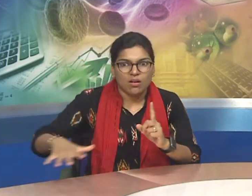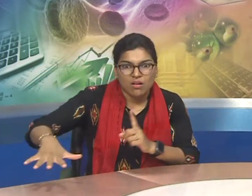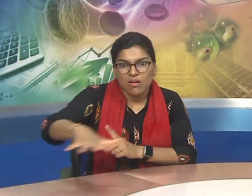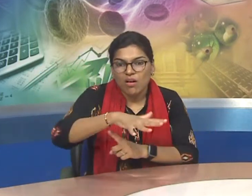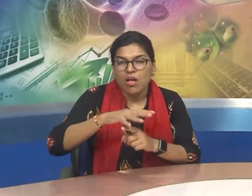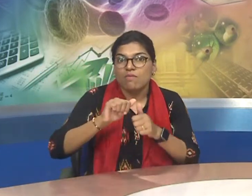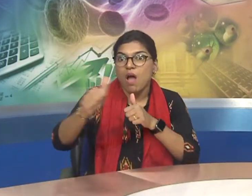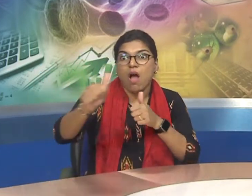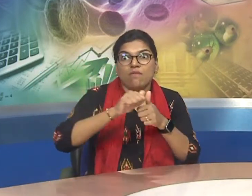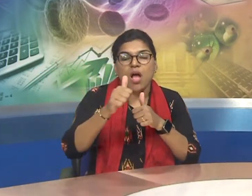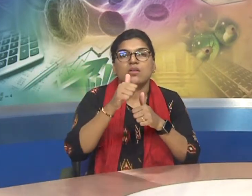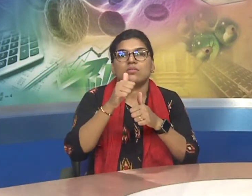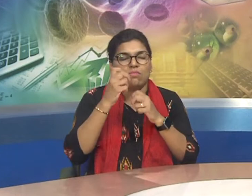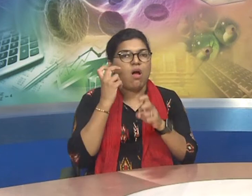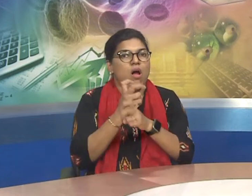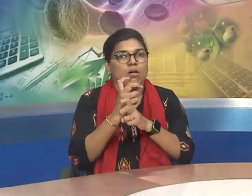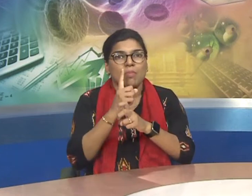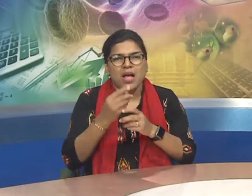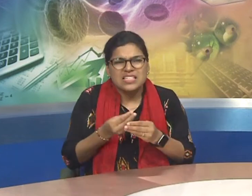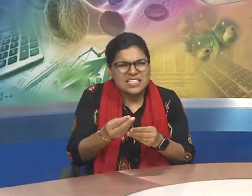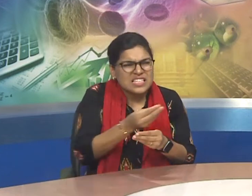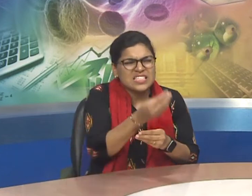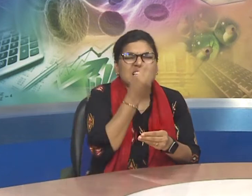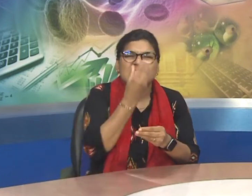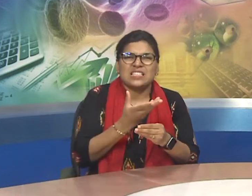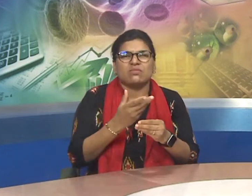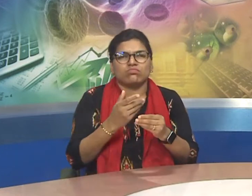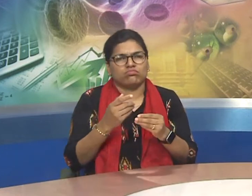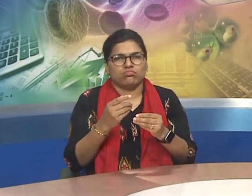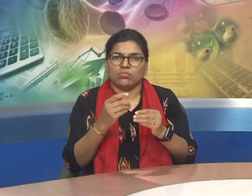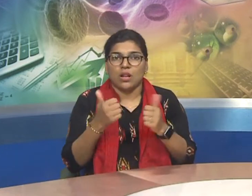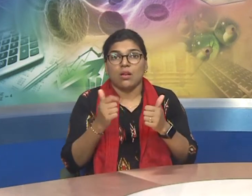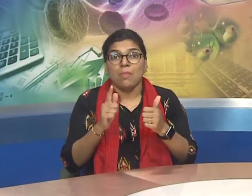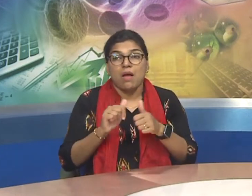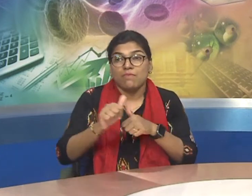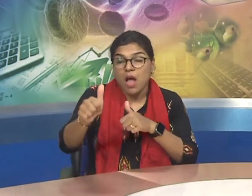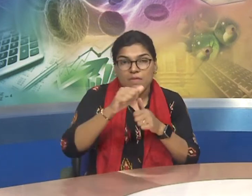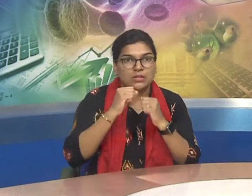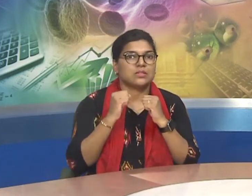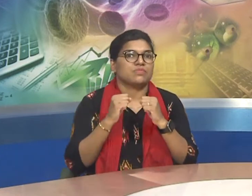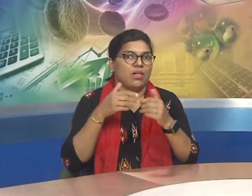so that proper and adequate communication can take place.